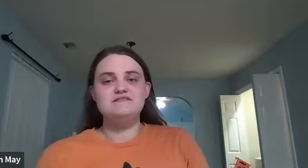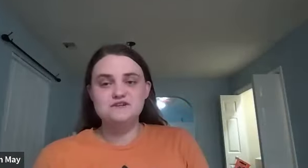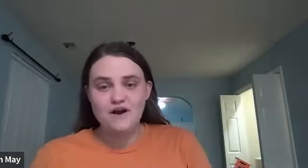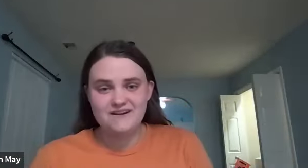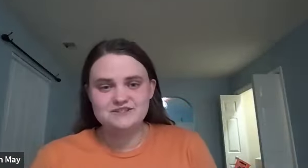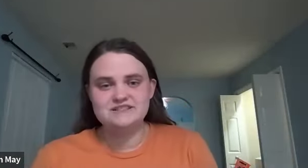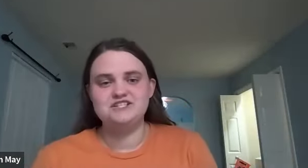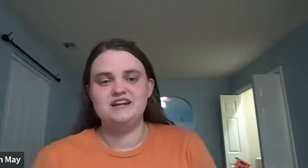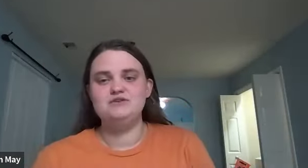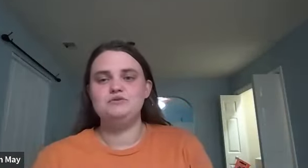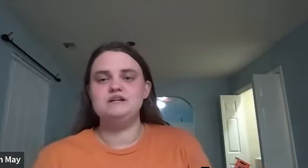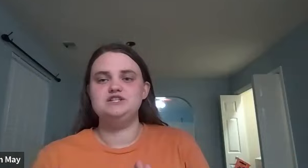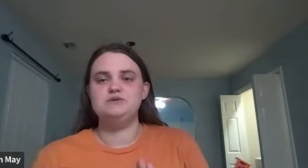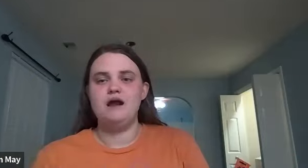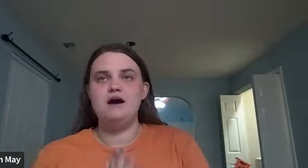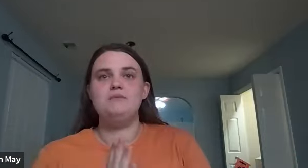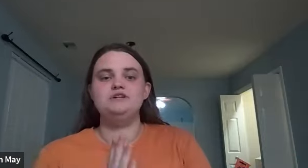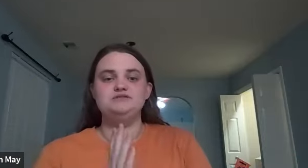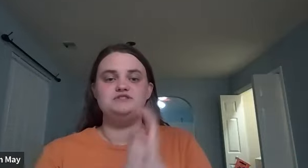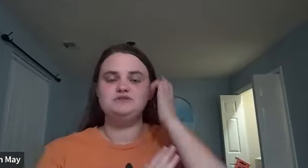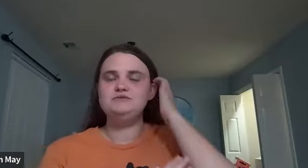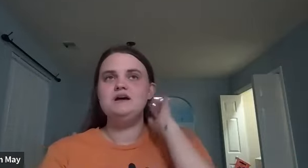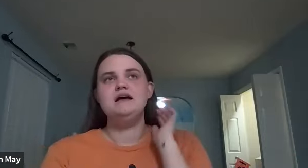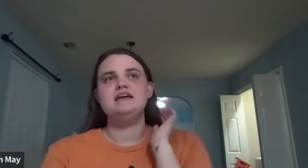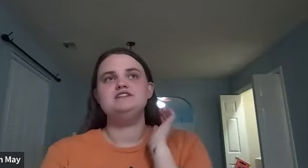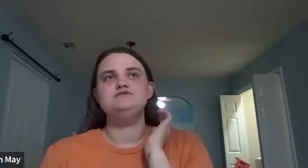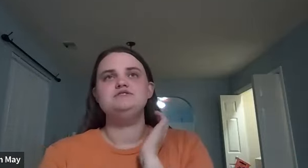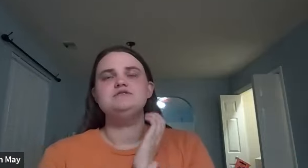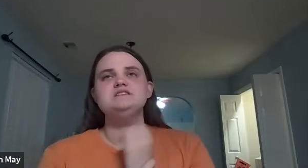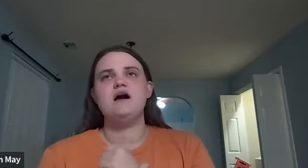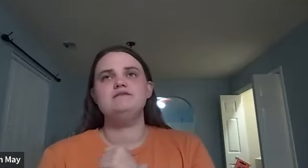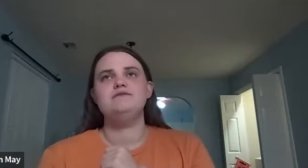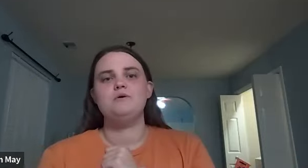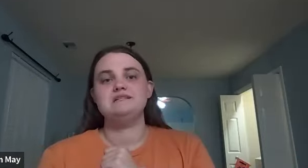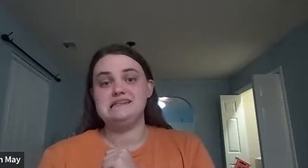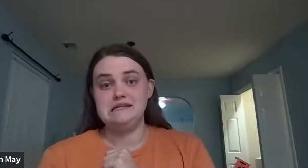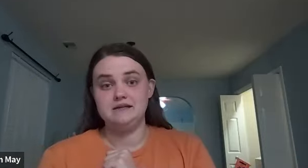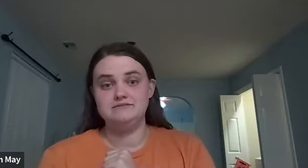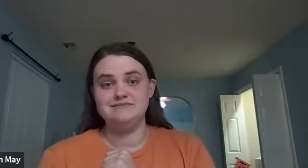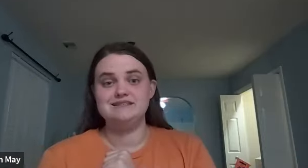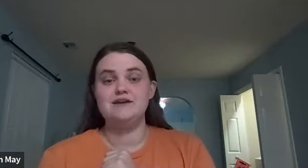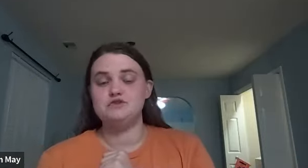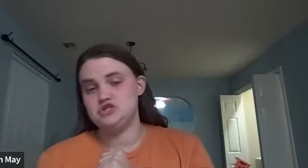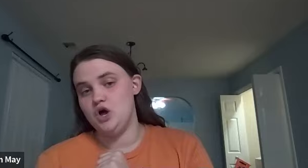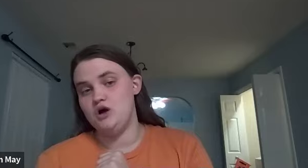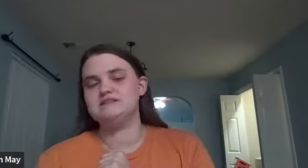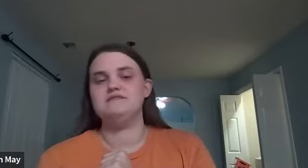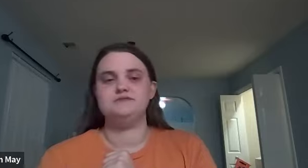for concert's actually kind of cool is what you do is you do the sign for sing, the sign for song, sign for